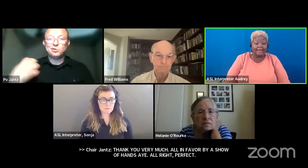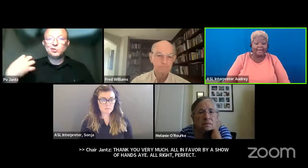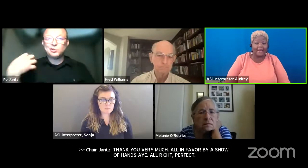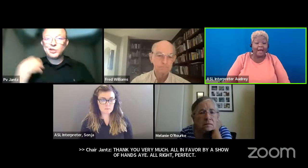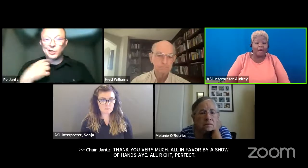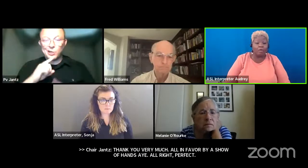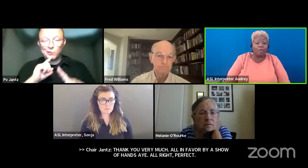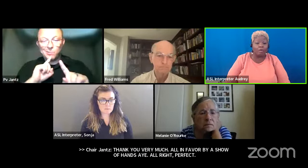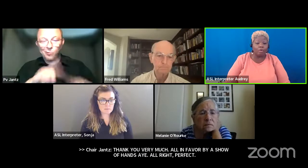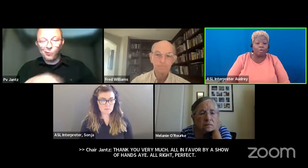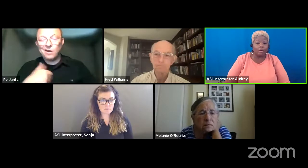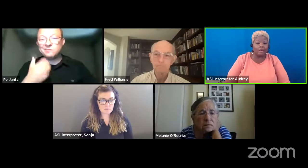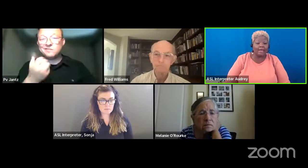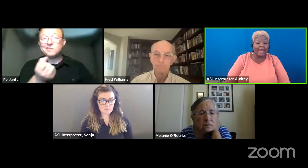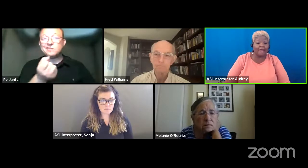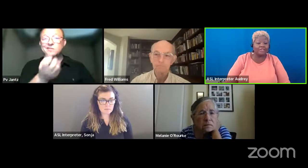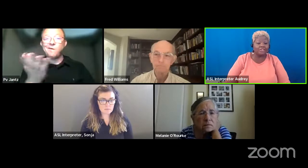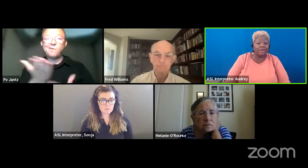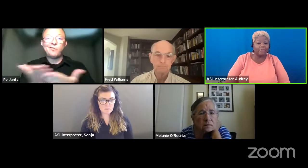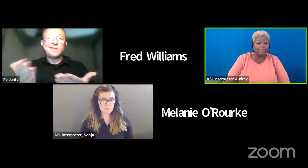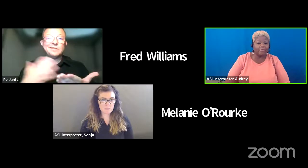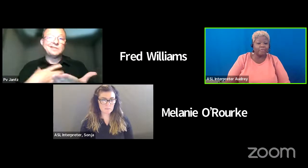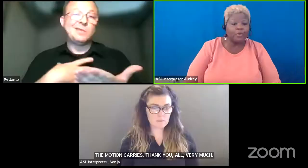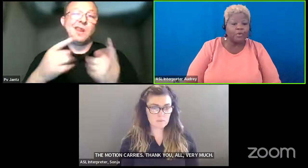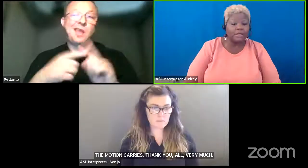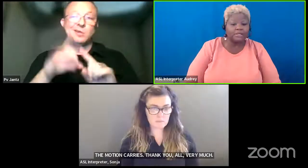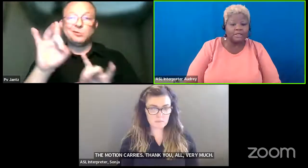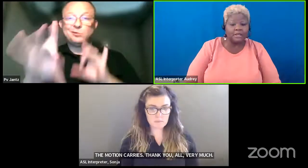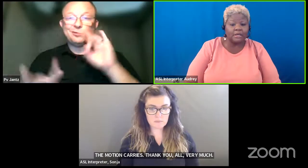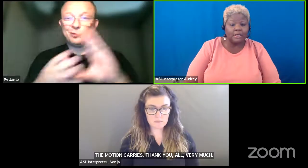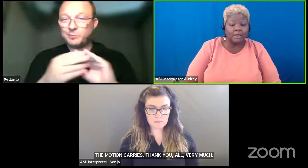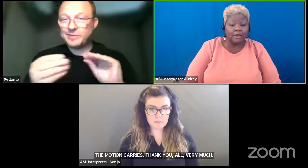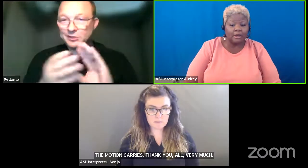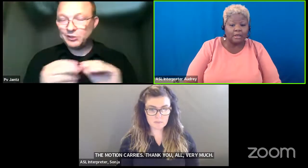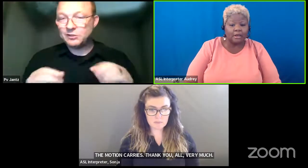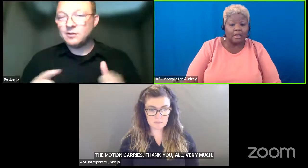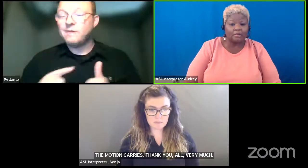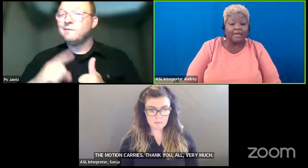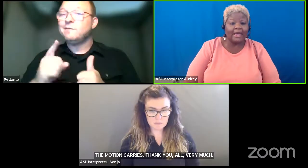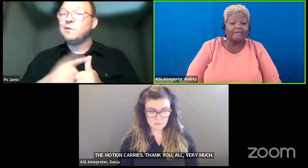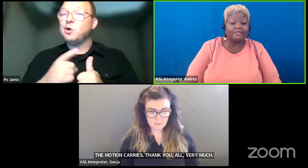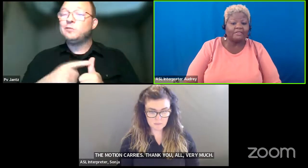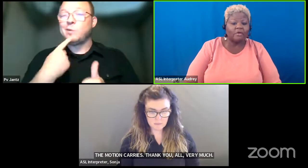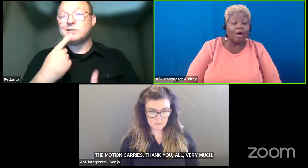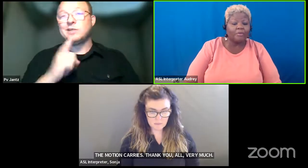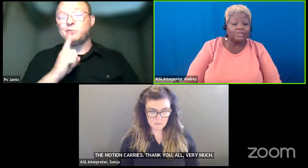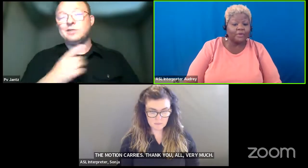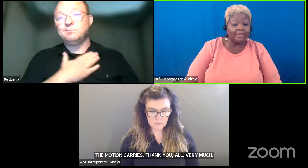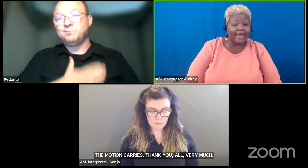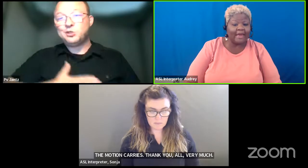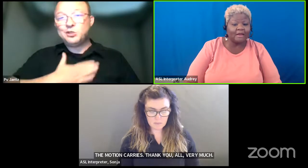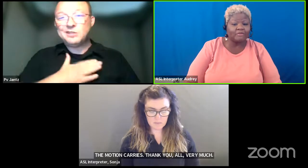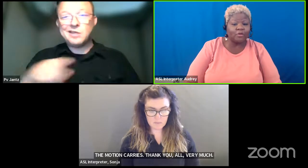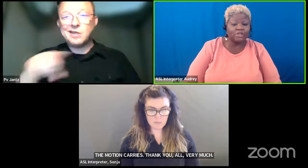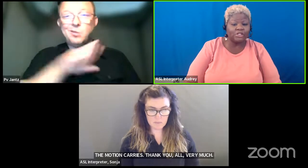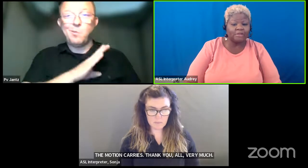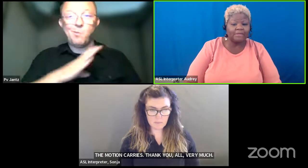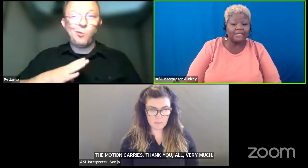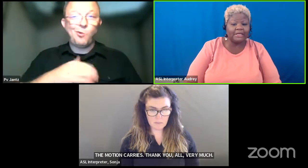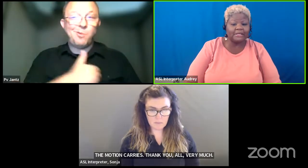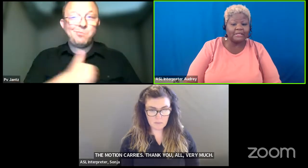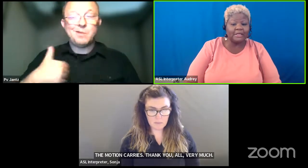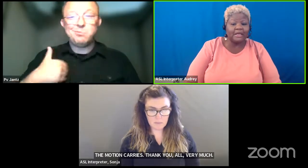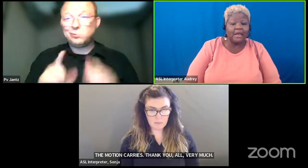Okay, now we're going to have the chair report, and we have several comments with that.